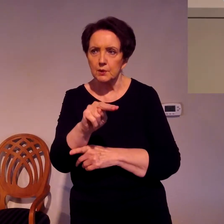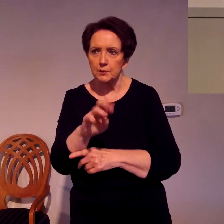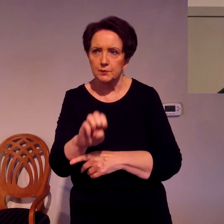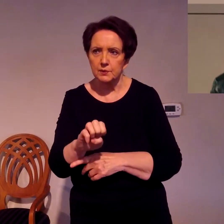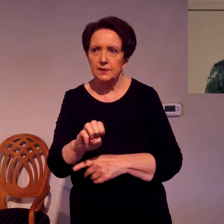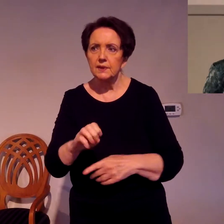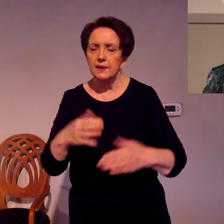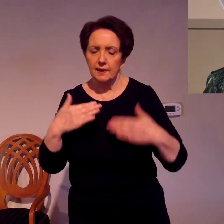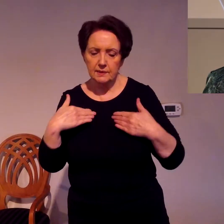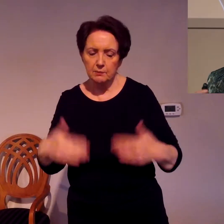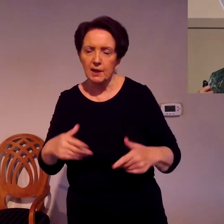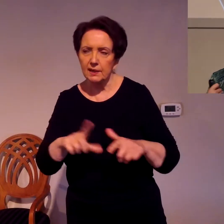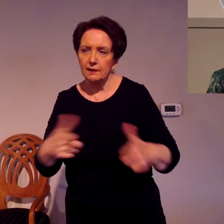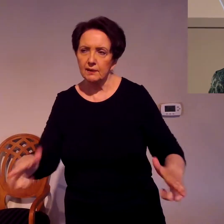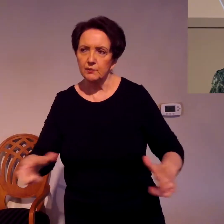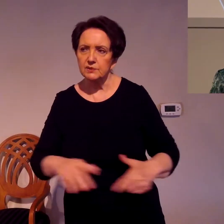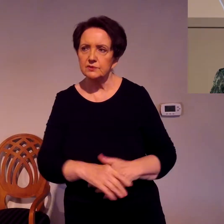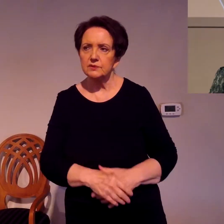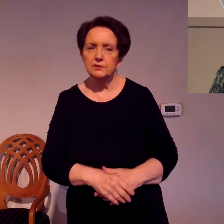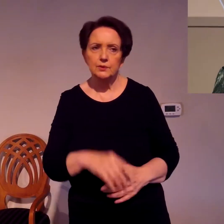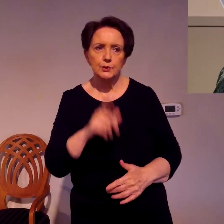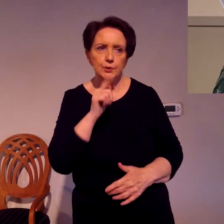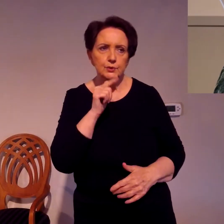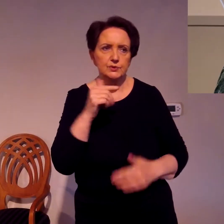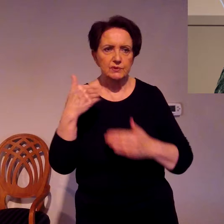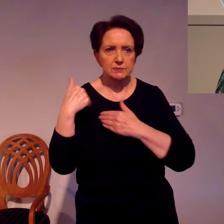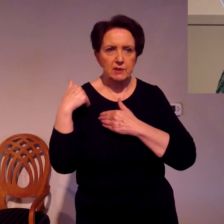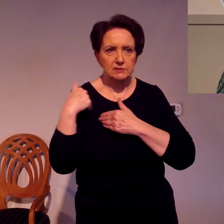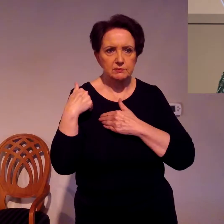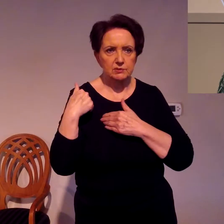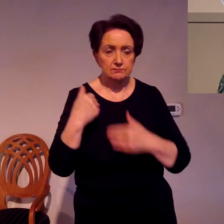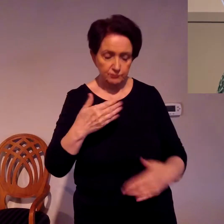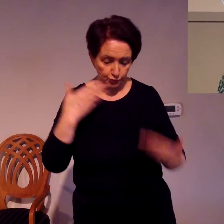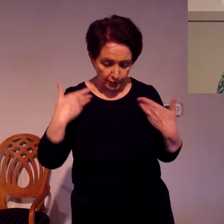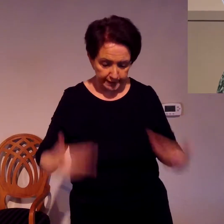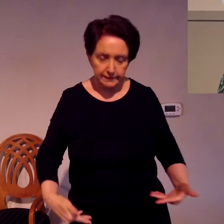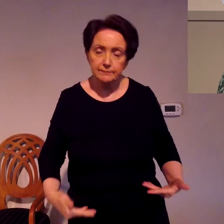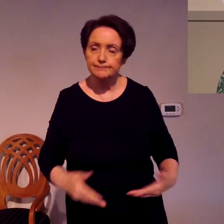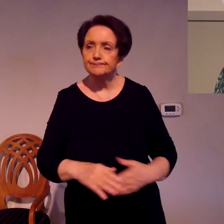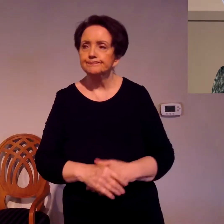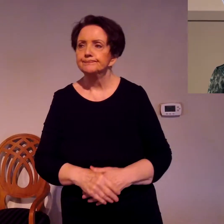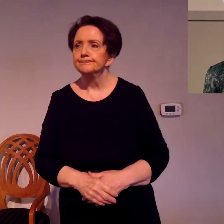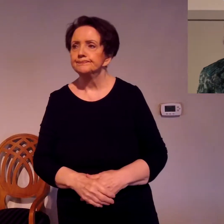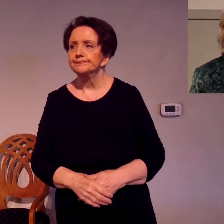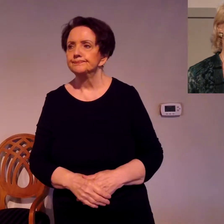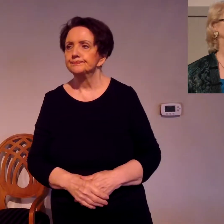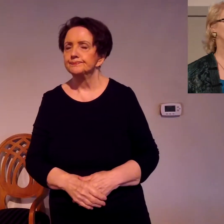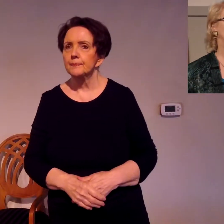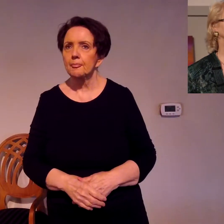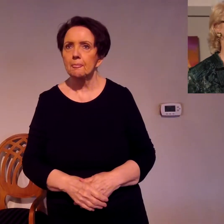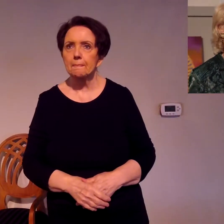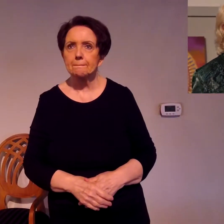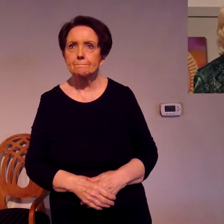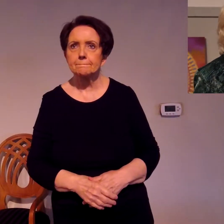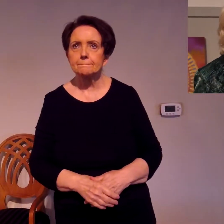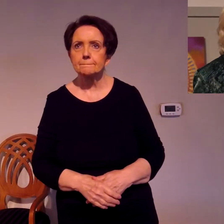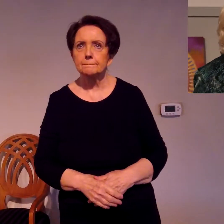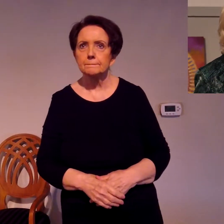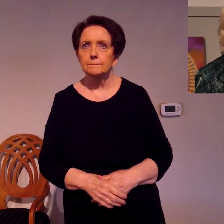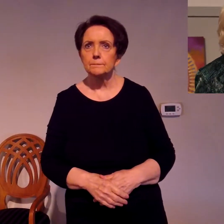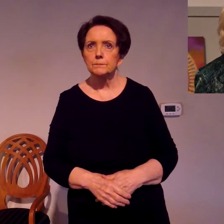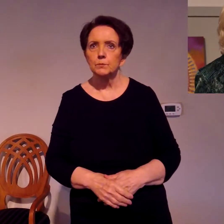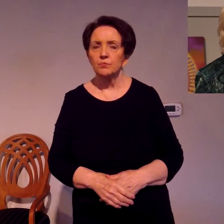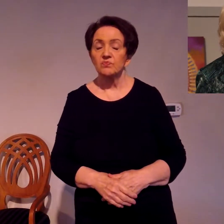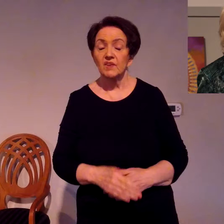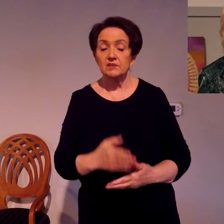Right? It's right here, right? And this is this is part of all of that work